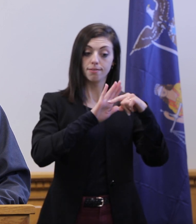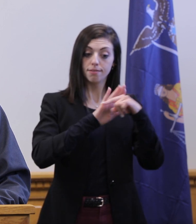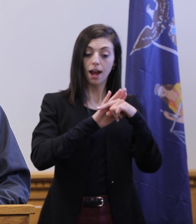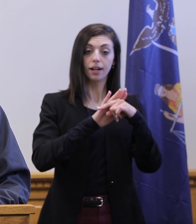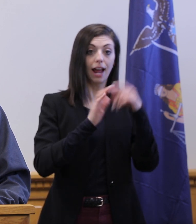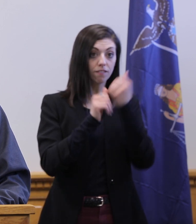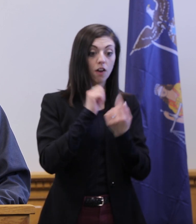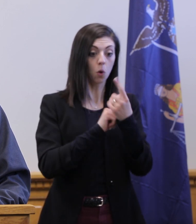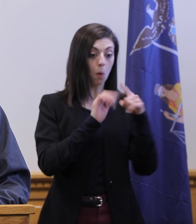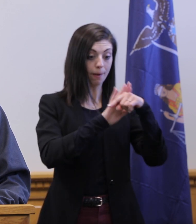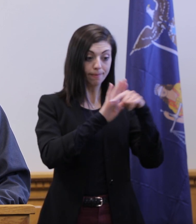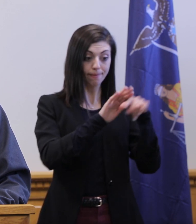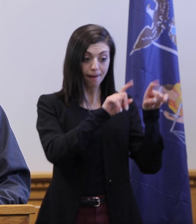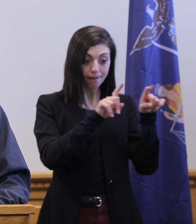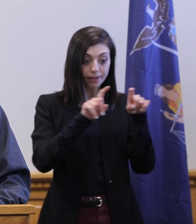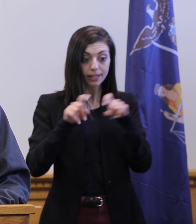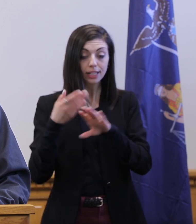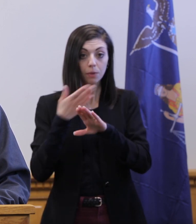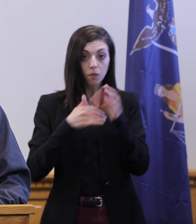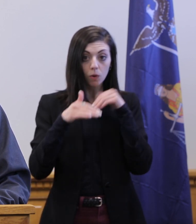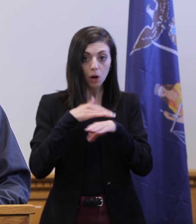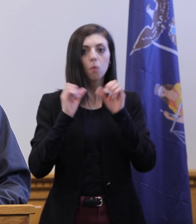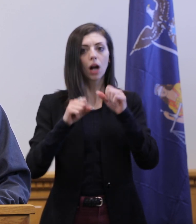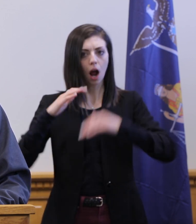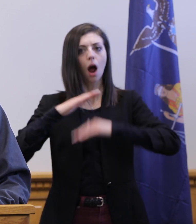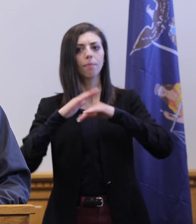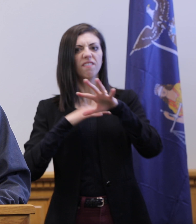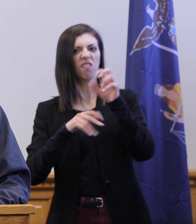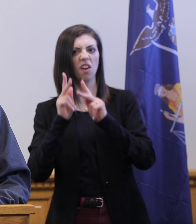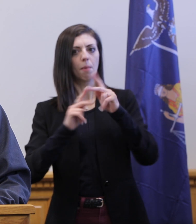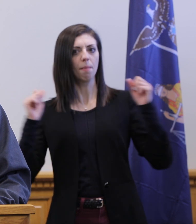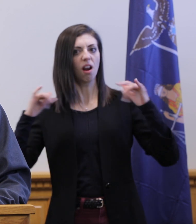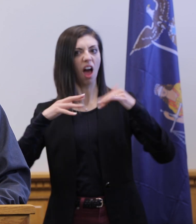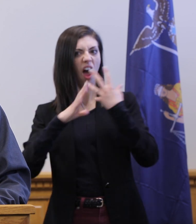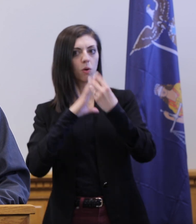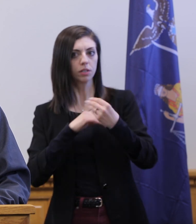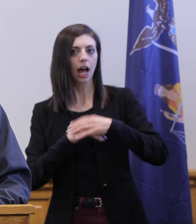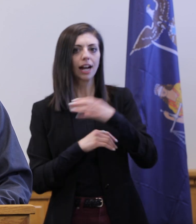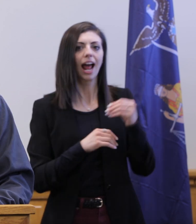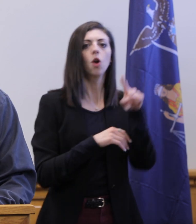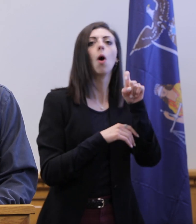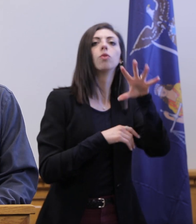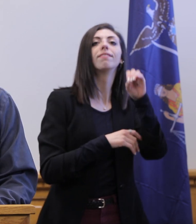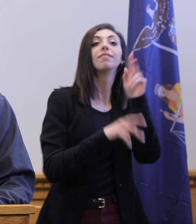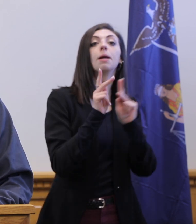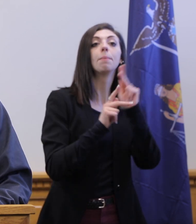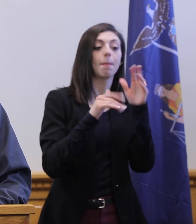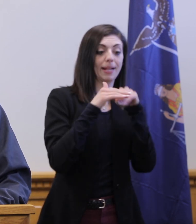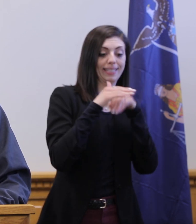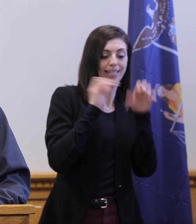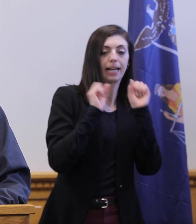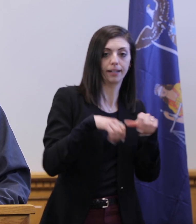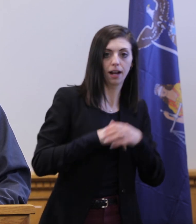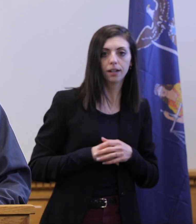increase up to 150 people indoors and up to 500 people outdoors. The new gathering limits also allow